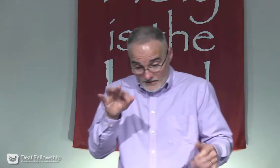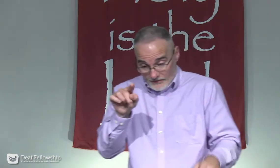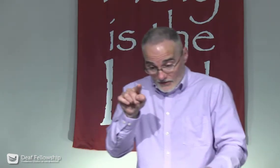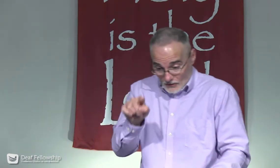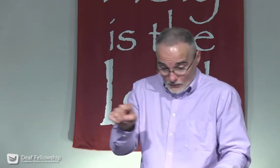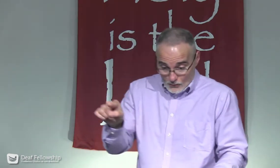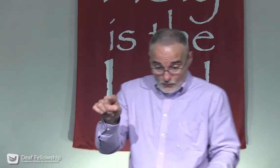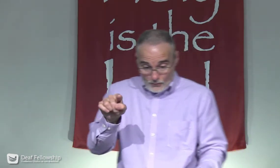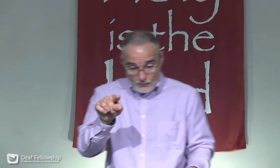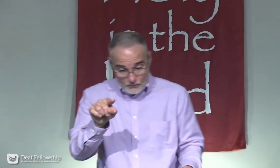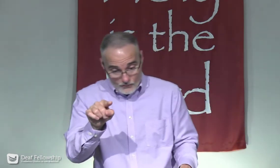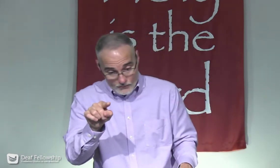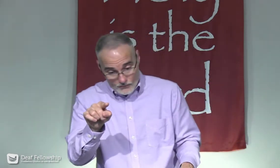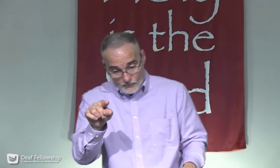My encouragement right now